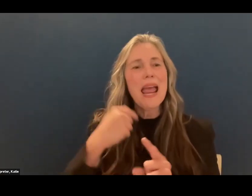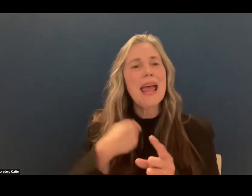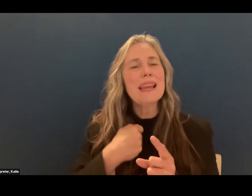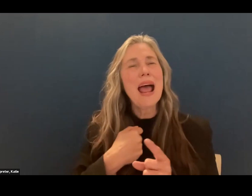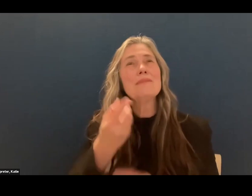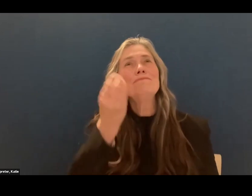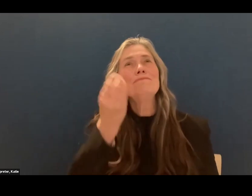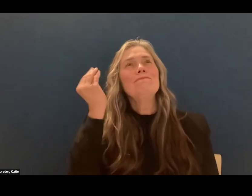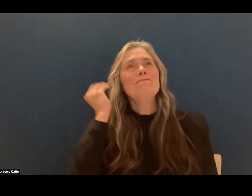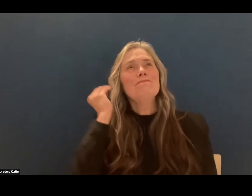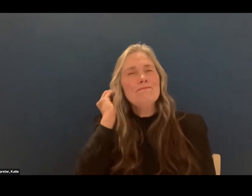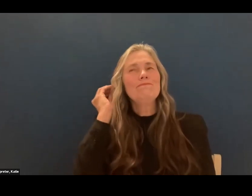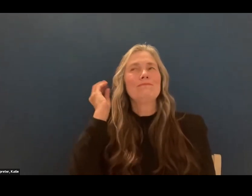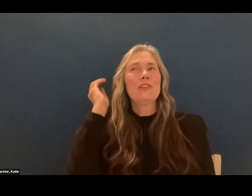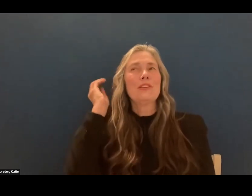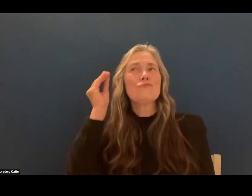just